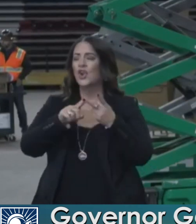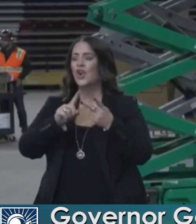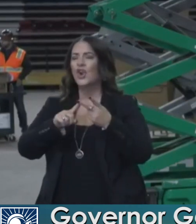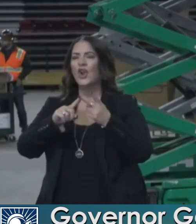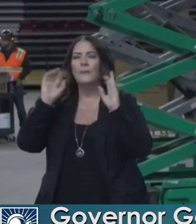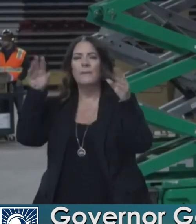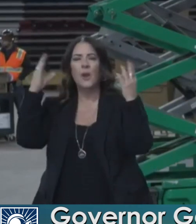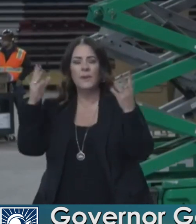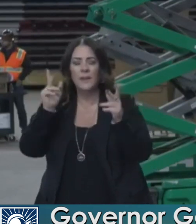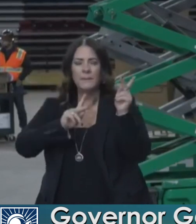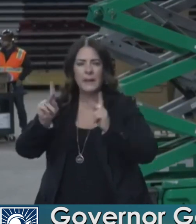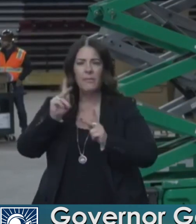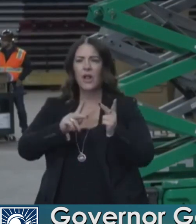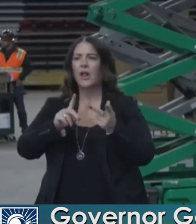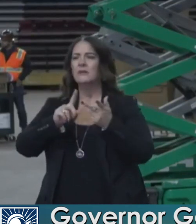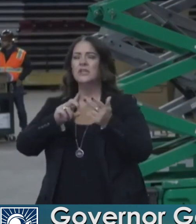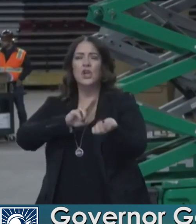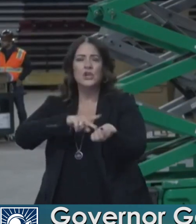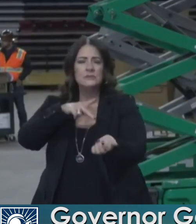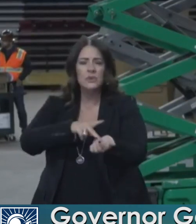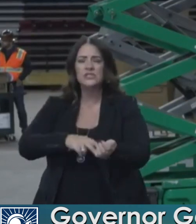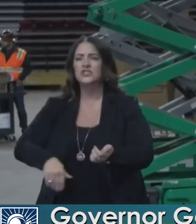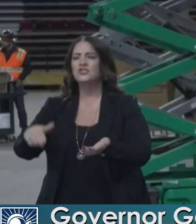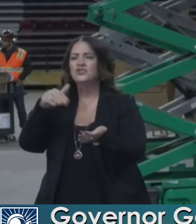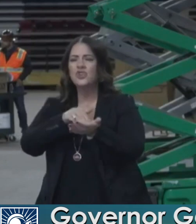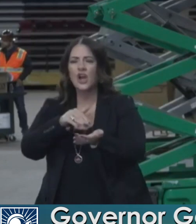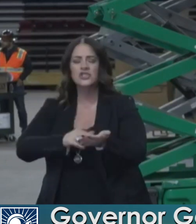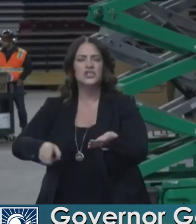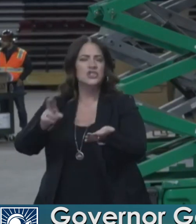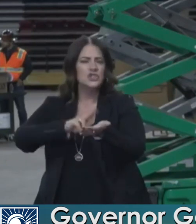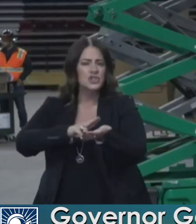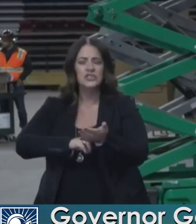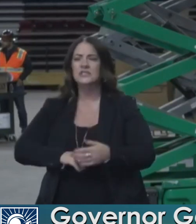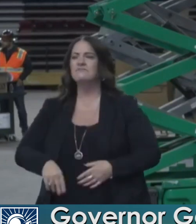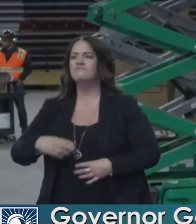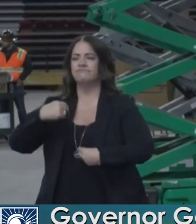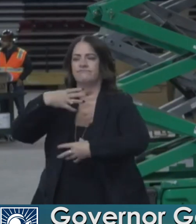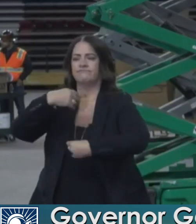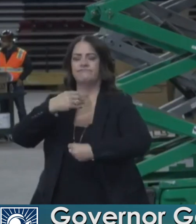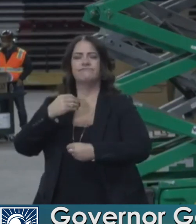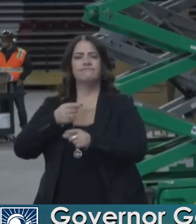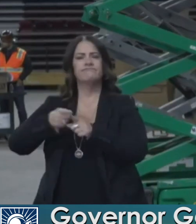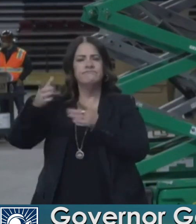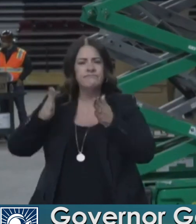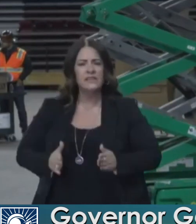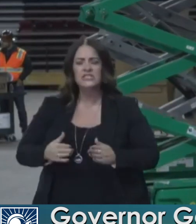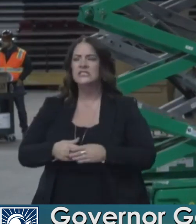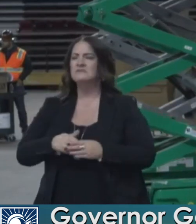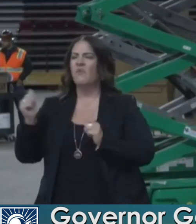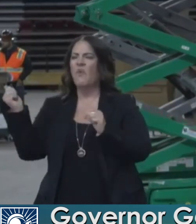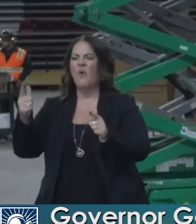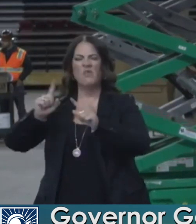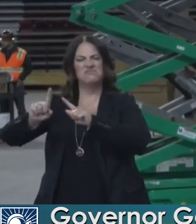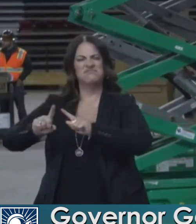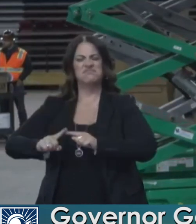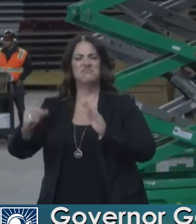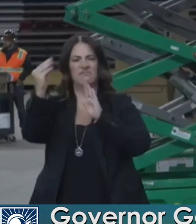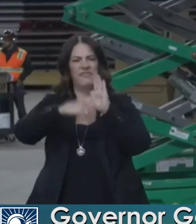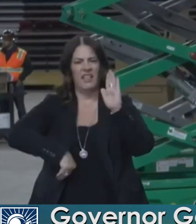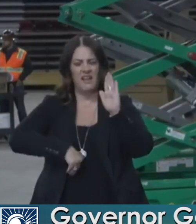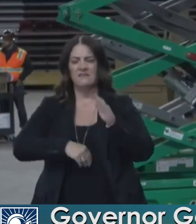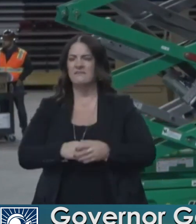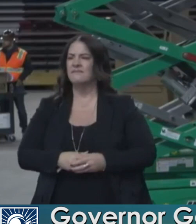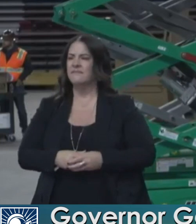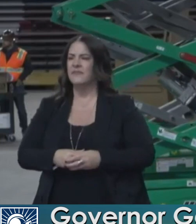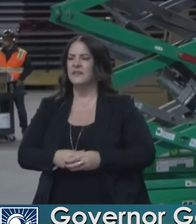nurses, nurse practitioners, and doctors and the like, radiologists that have all filled out that application. So physical sites,